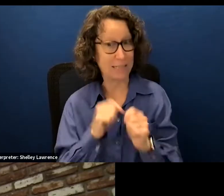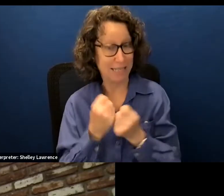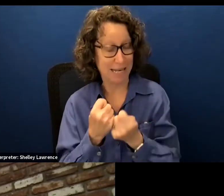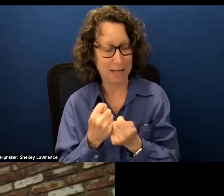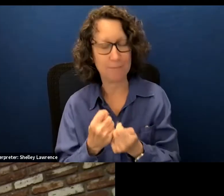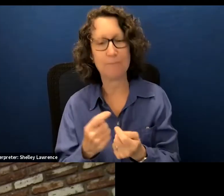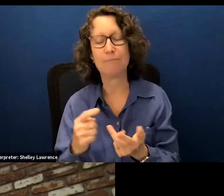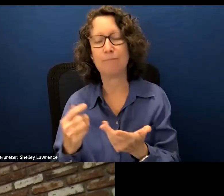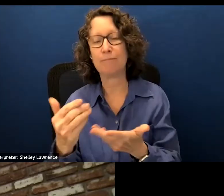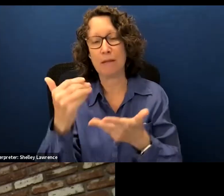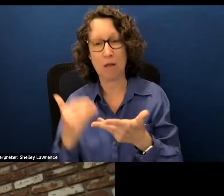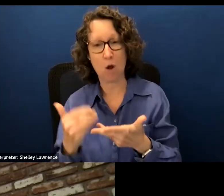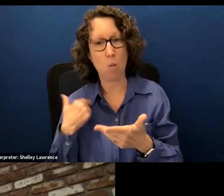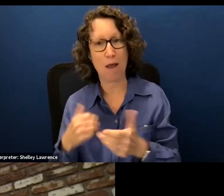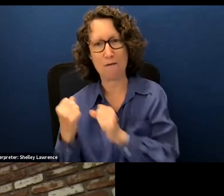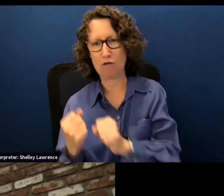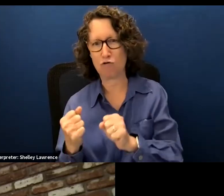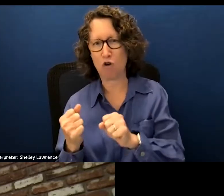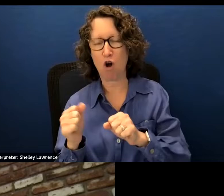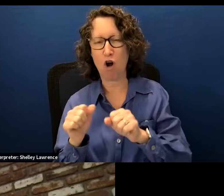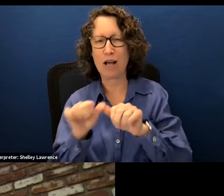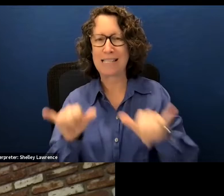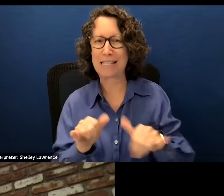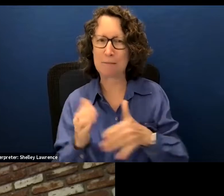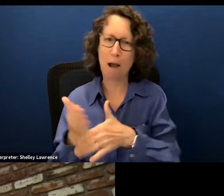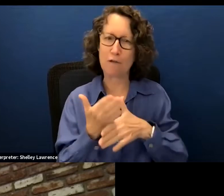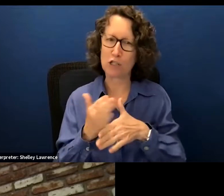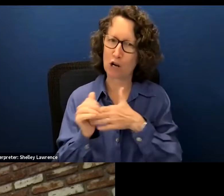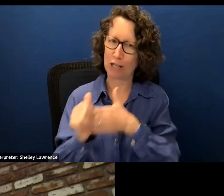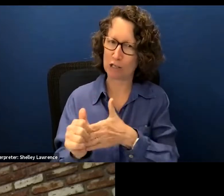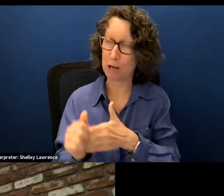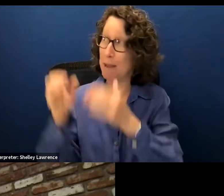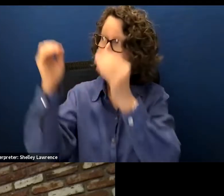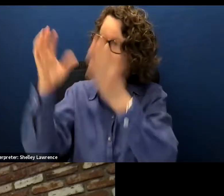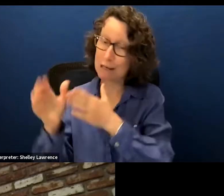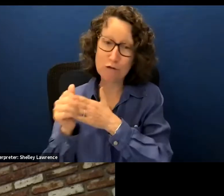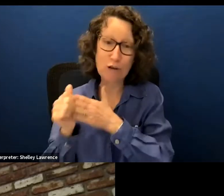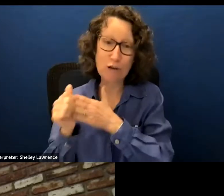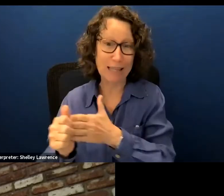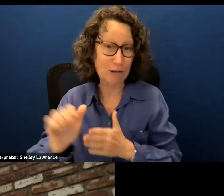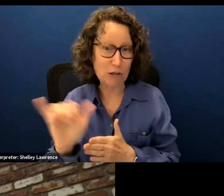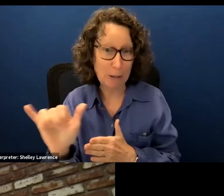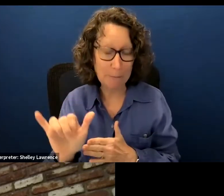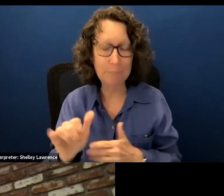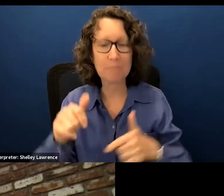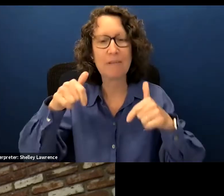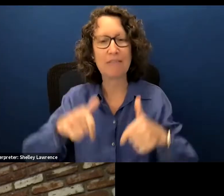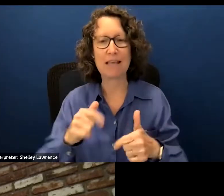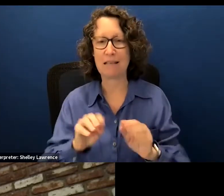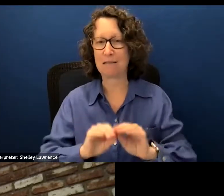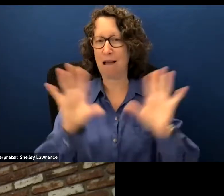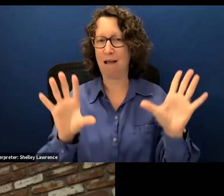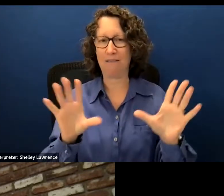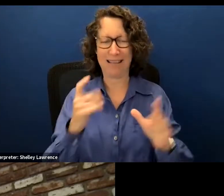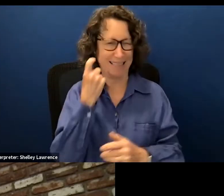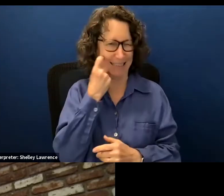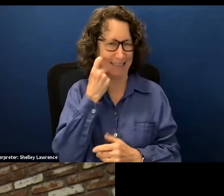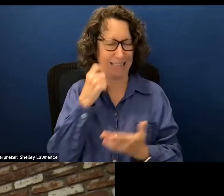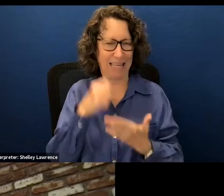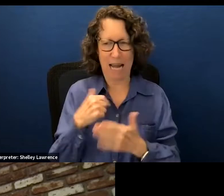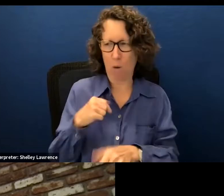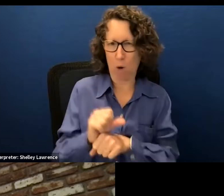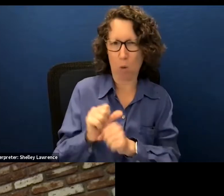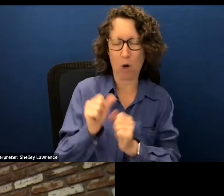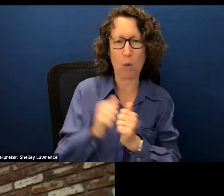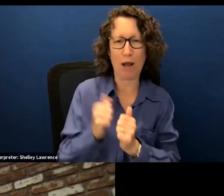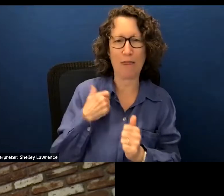have a strong system of shared leadership and teacher leadership. And this is evidenced most recently in our work with our